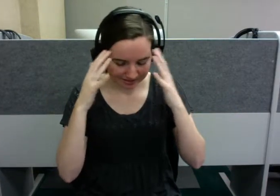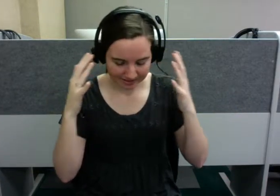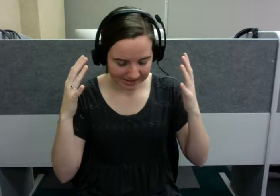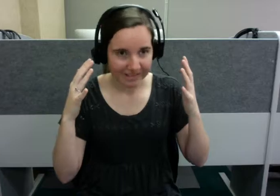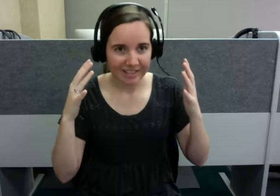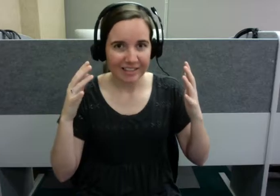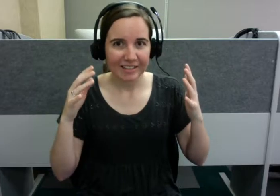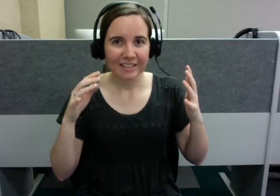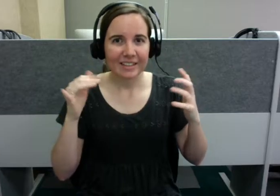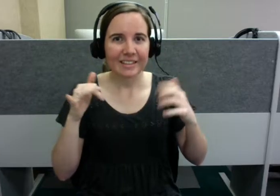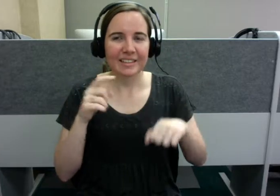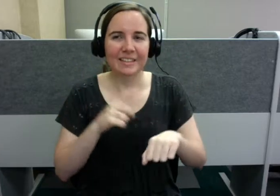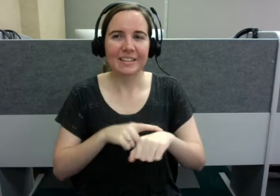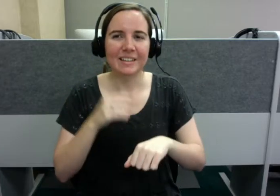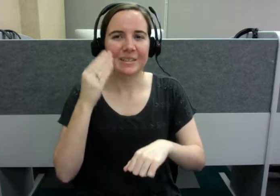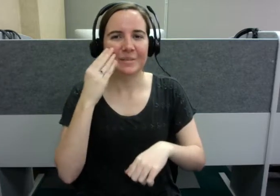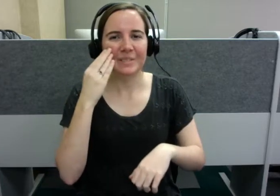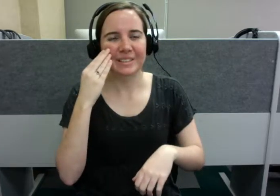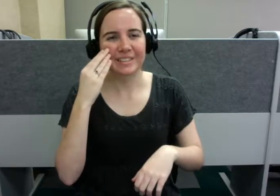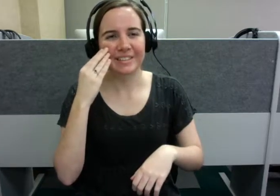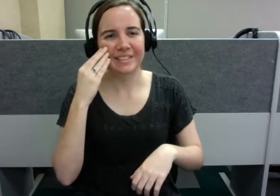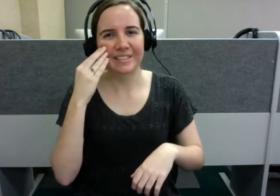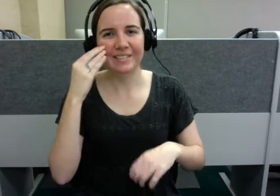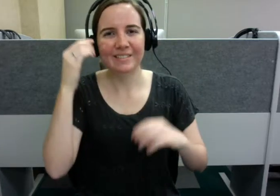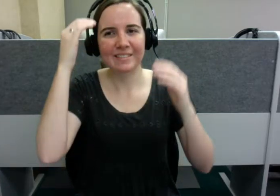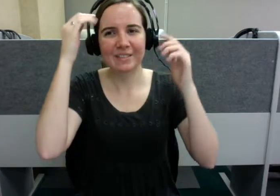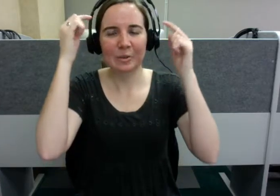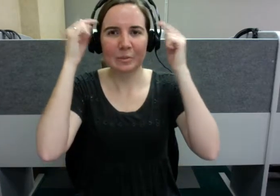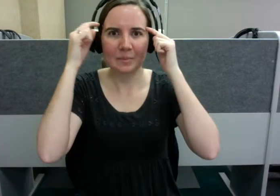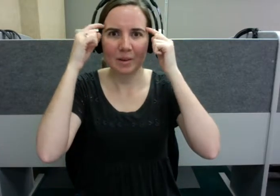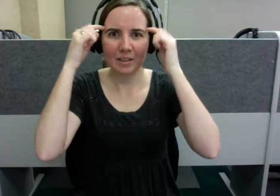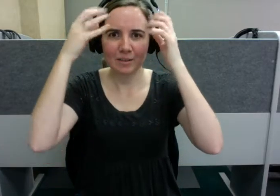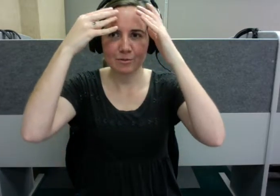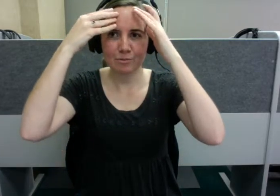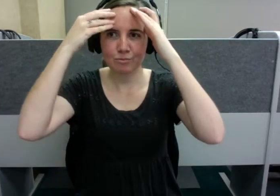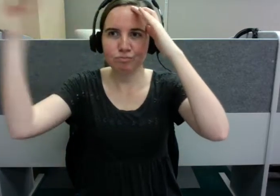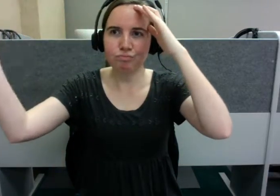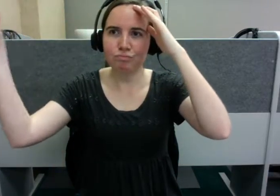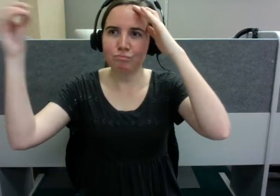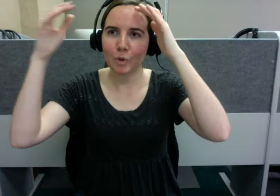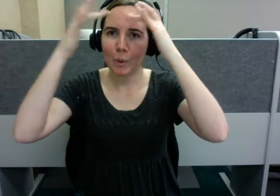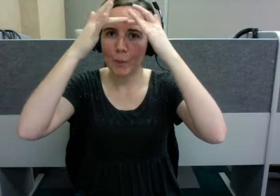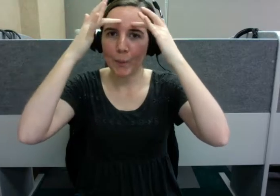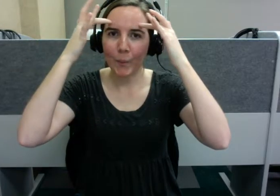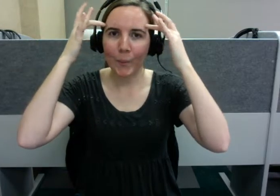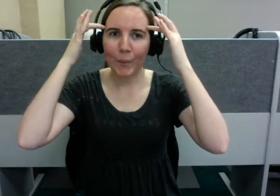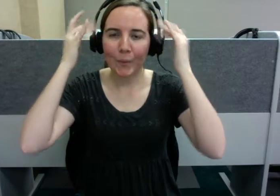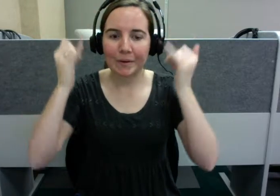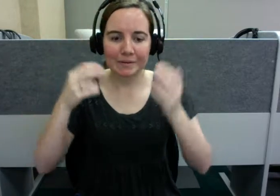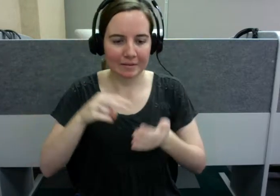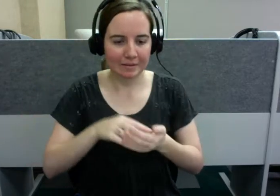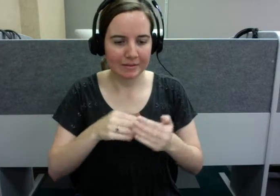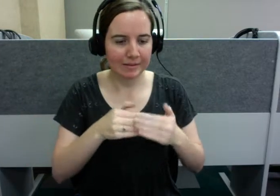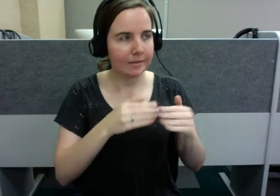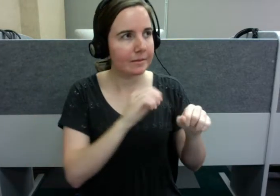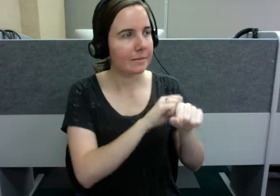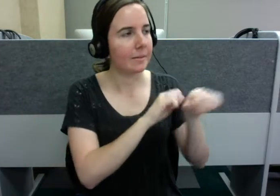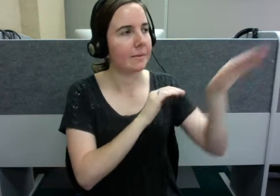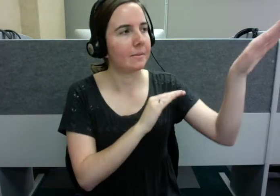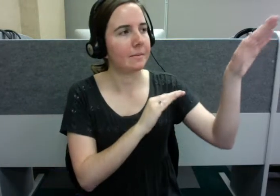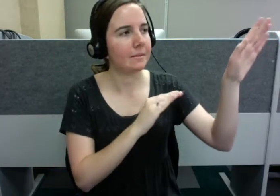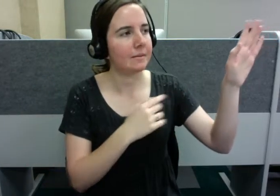the brain goes, off on its own, and suddenly I'm standing there in the Rockies, and all I can think of